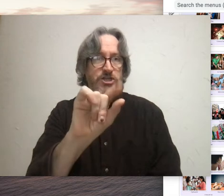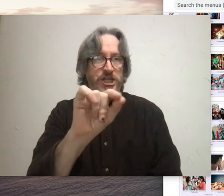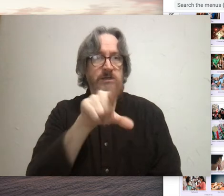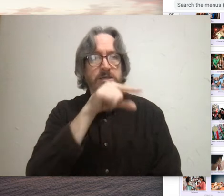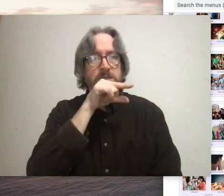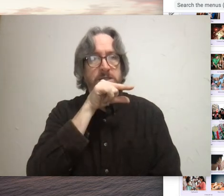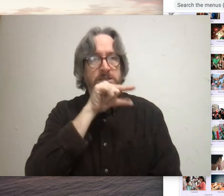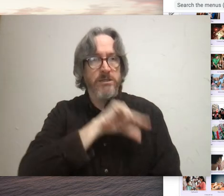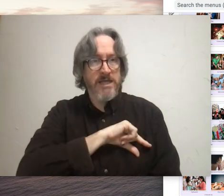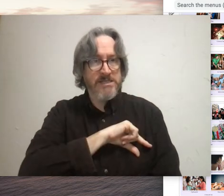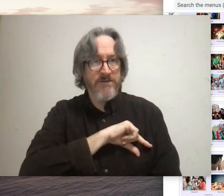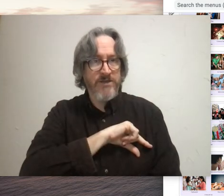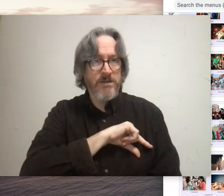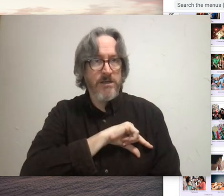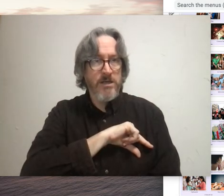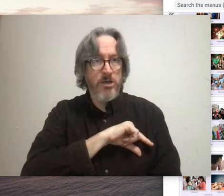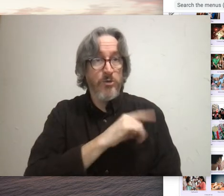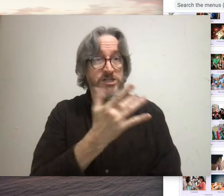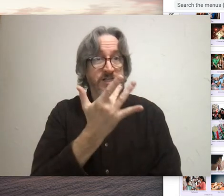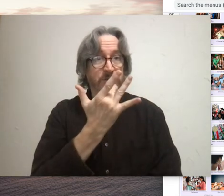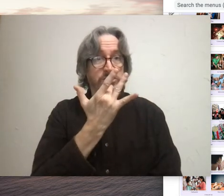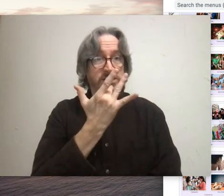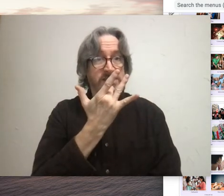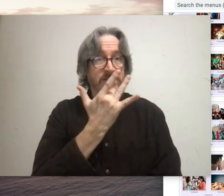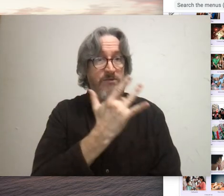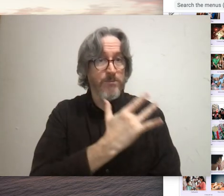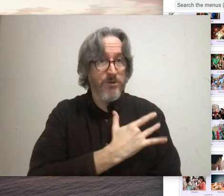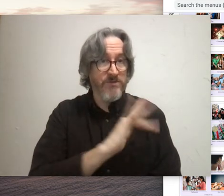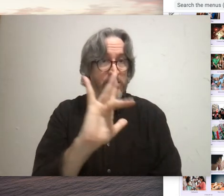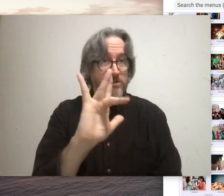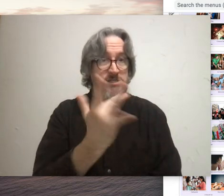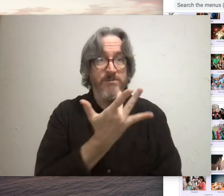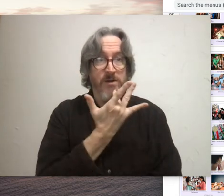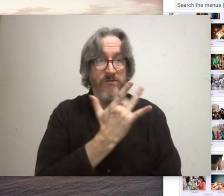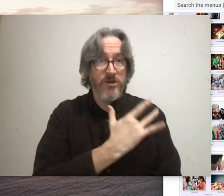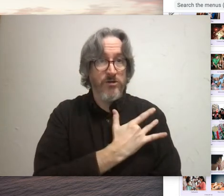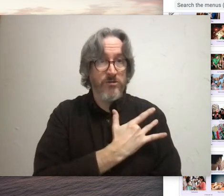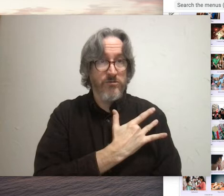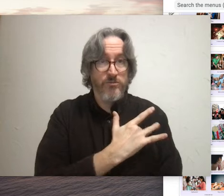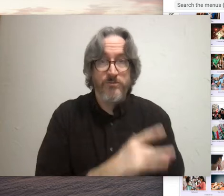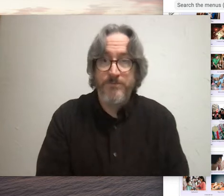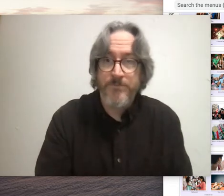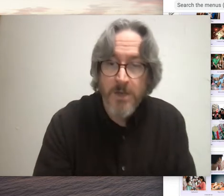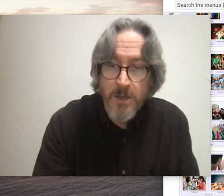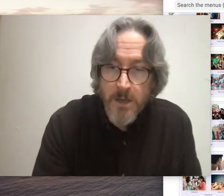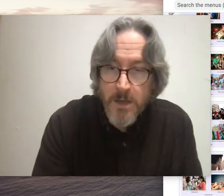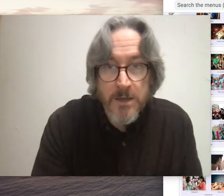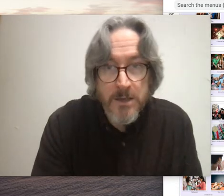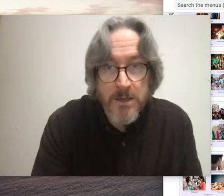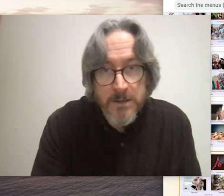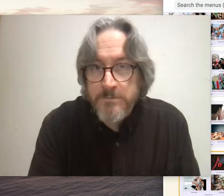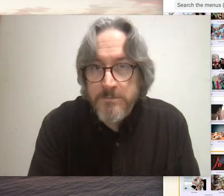Thanksgiving with a G, Thanksgiving, which is similar to the sign for birthday, which is the middle finger.